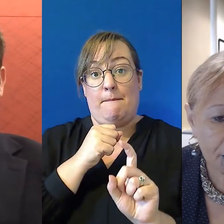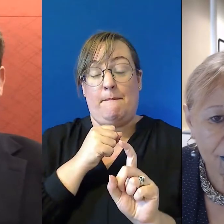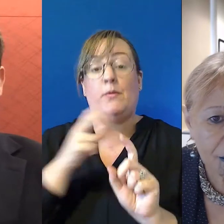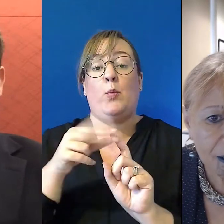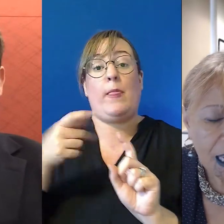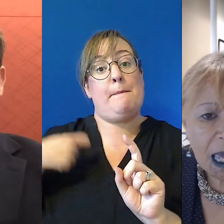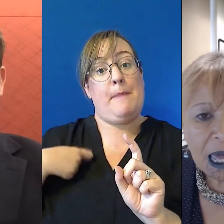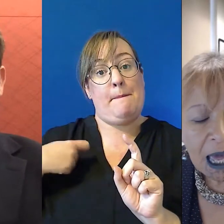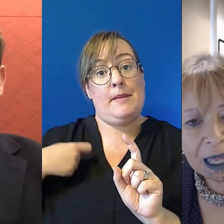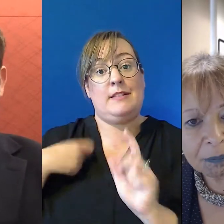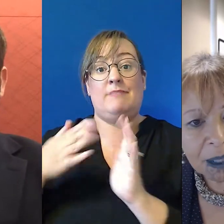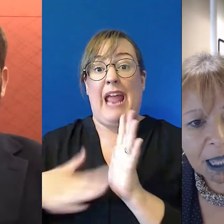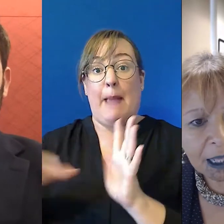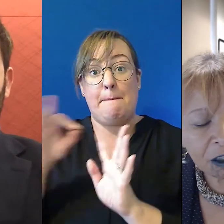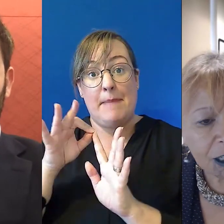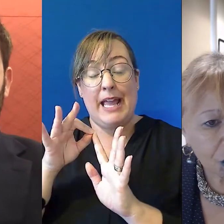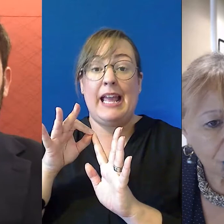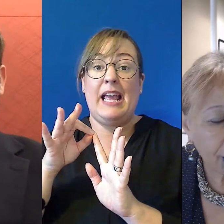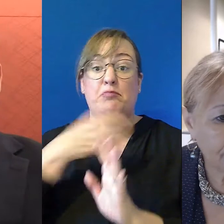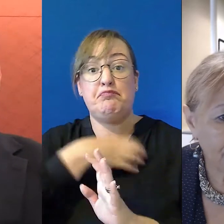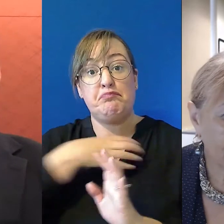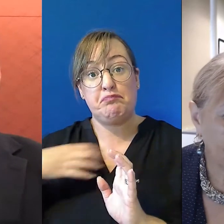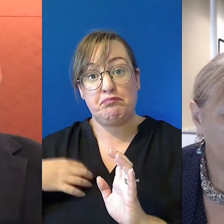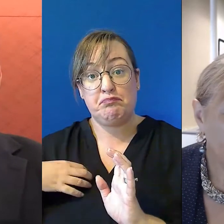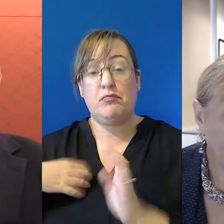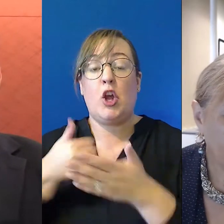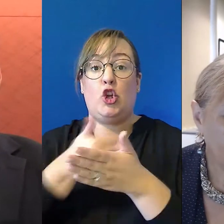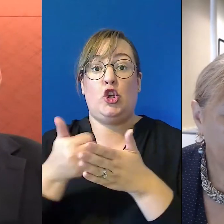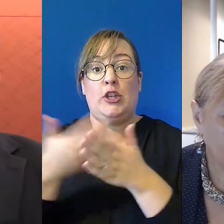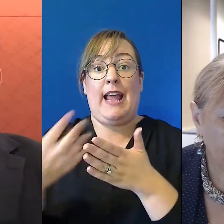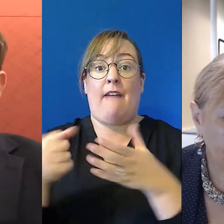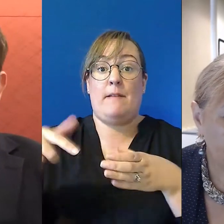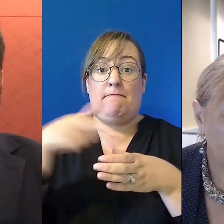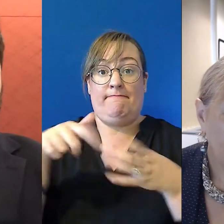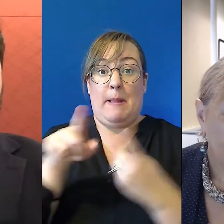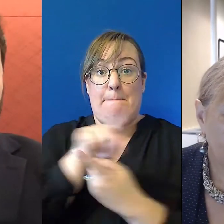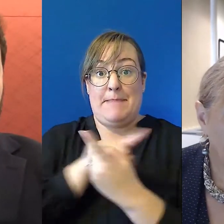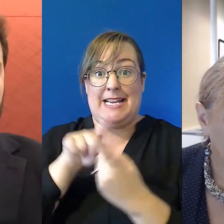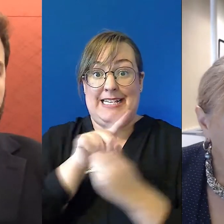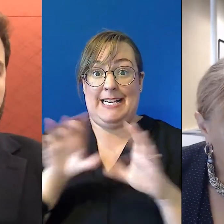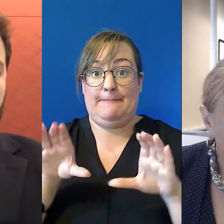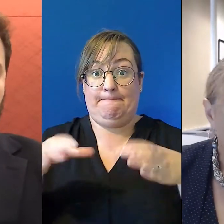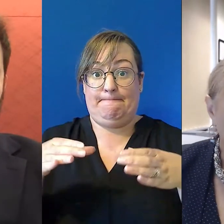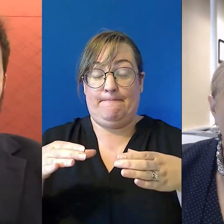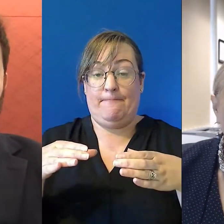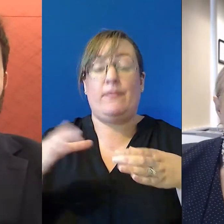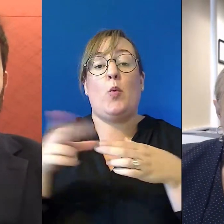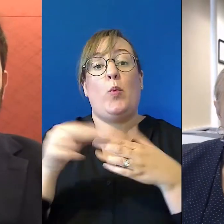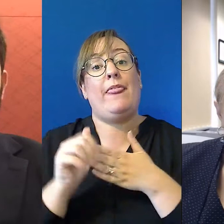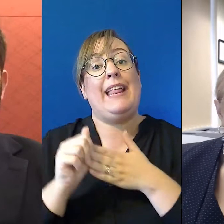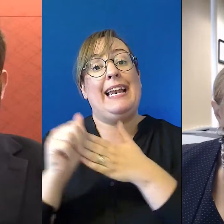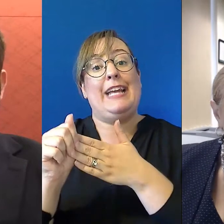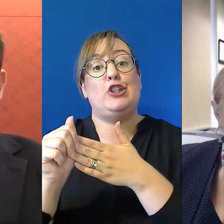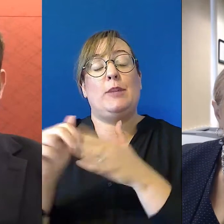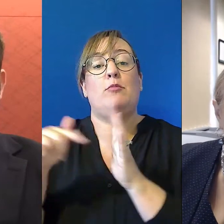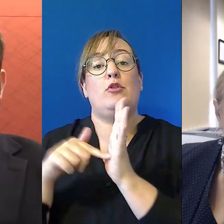and ministers, and there's usually a meeting between the iwi Leadership Forum, which is made up